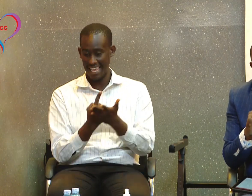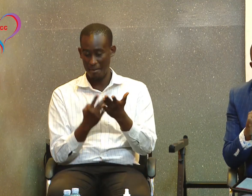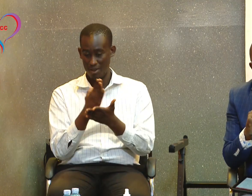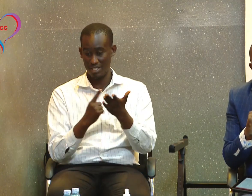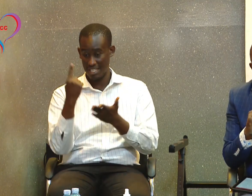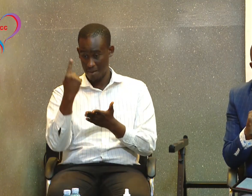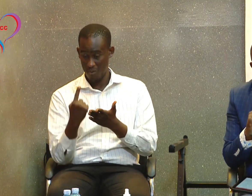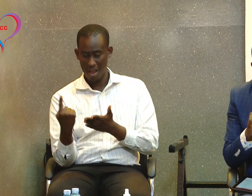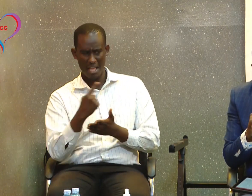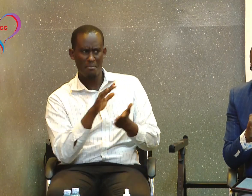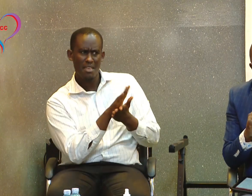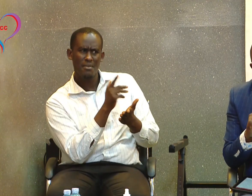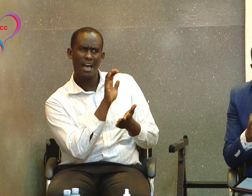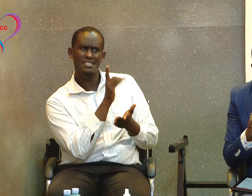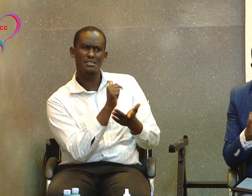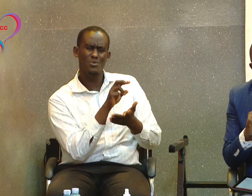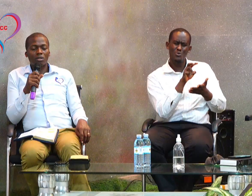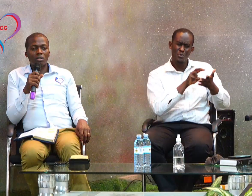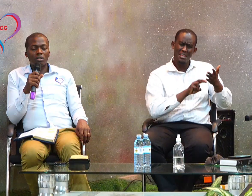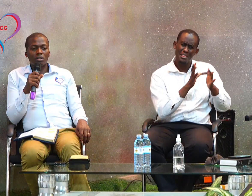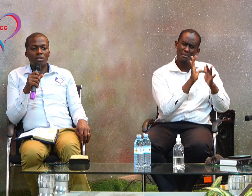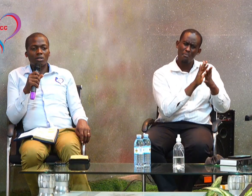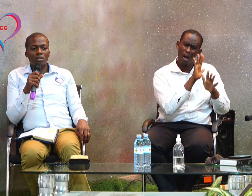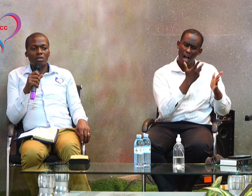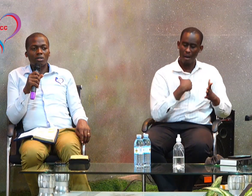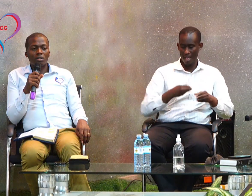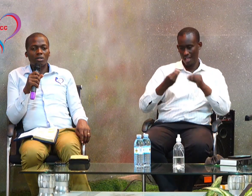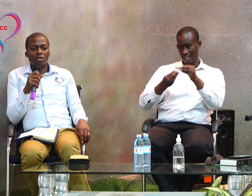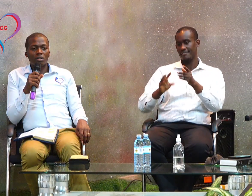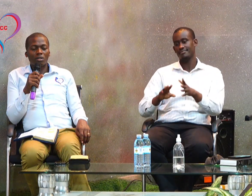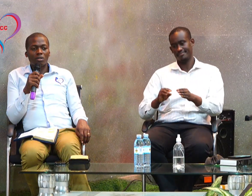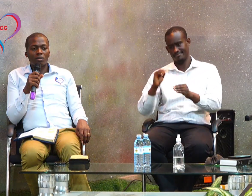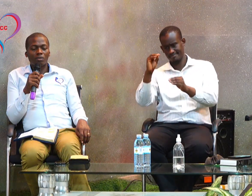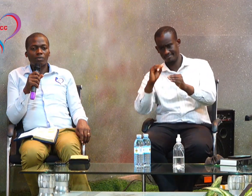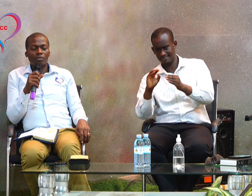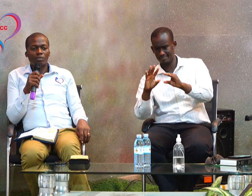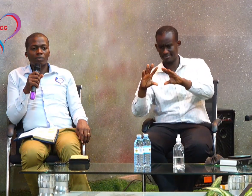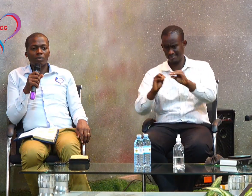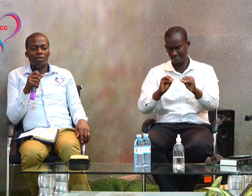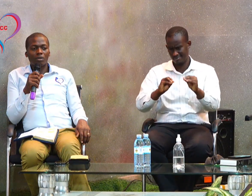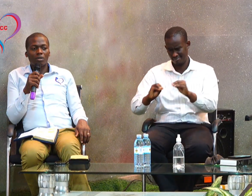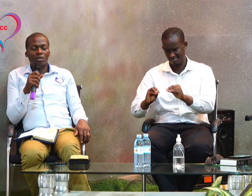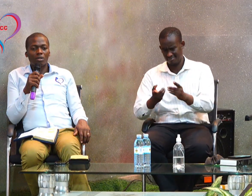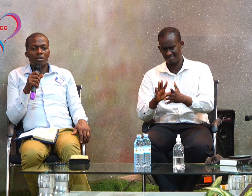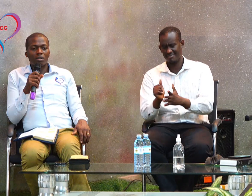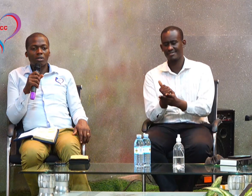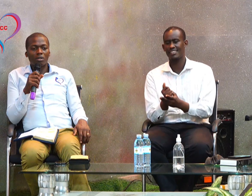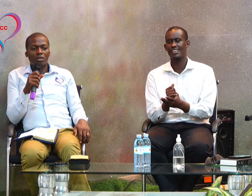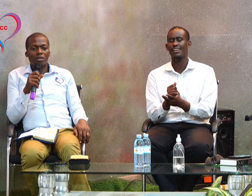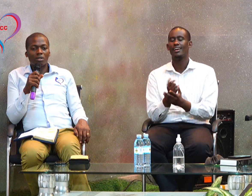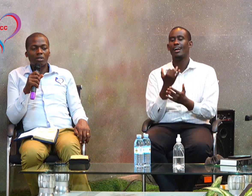read it in three chapters every day. That is a year. Six chapters every day. That is, I gave them a way to read the Bible. After